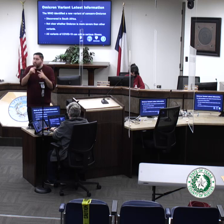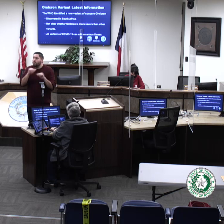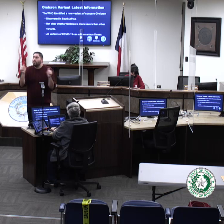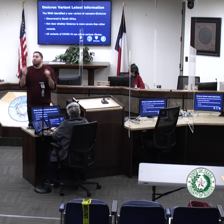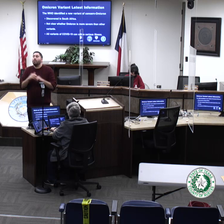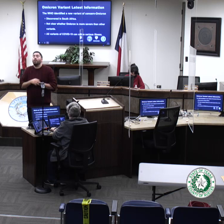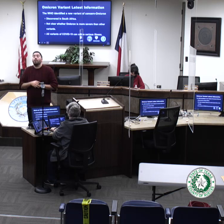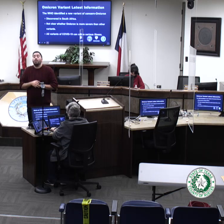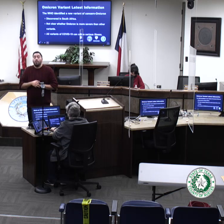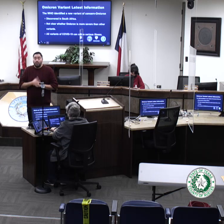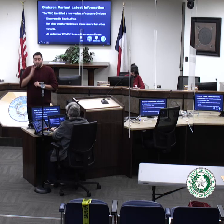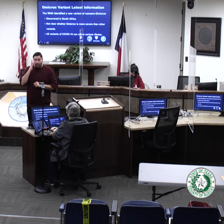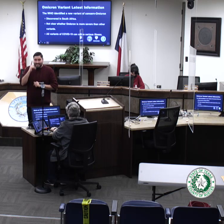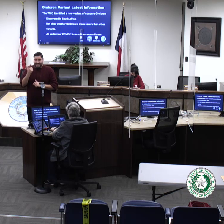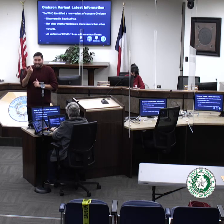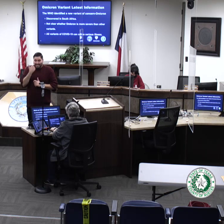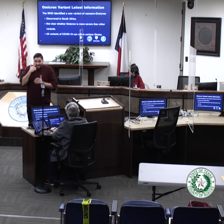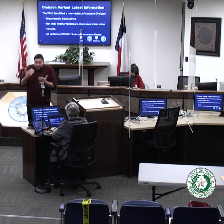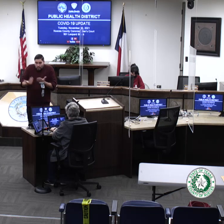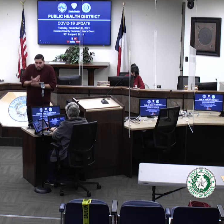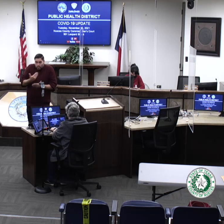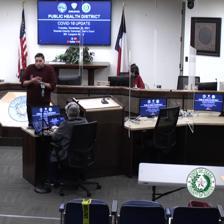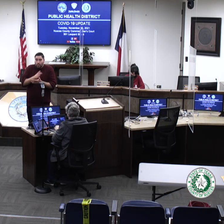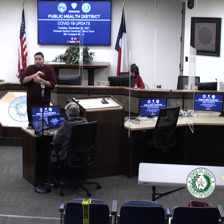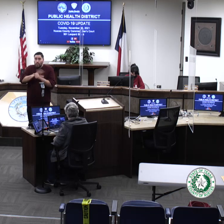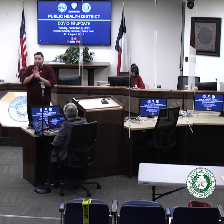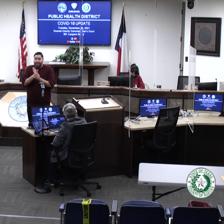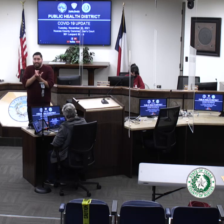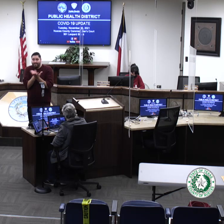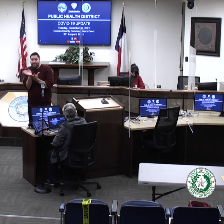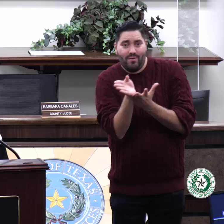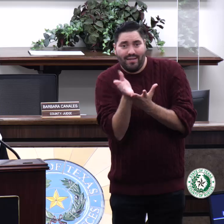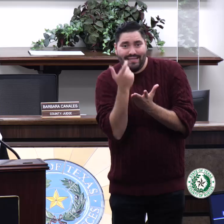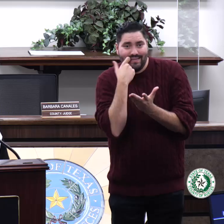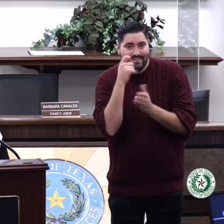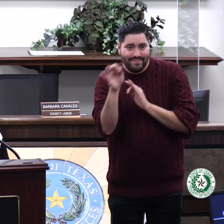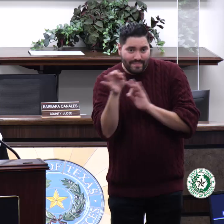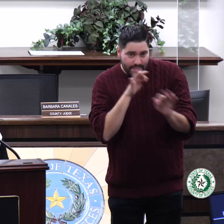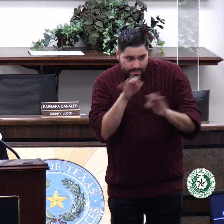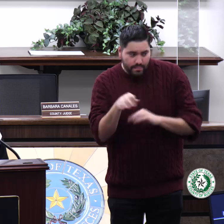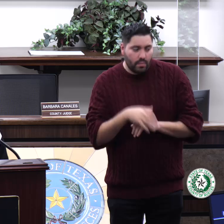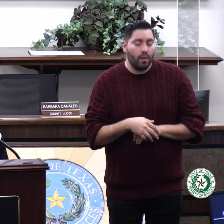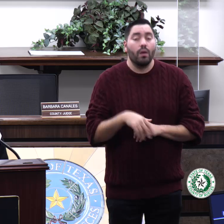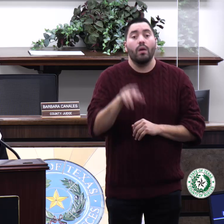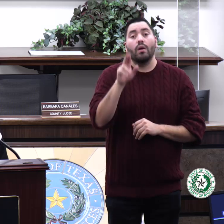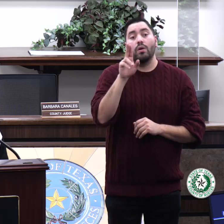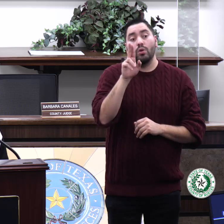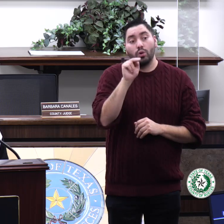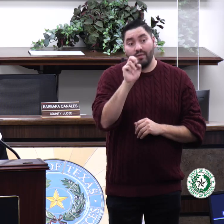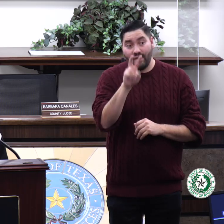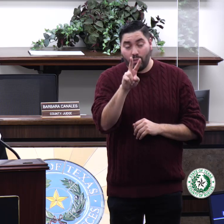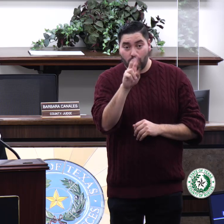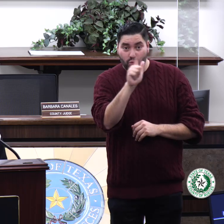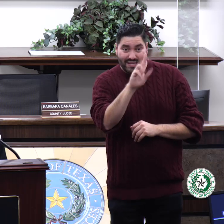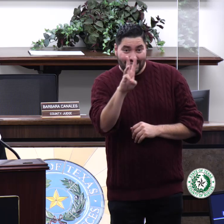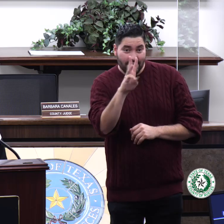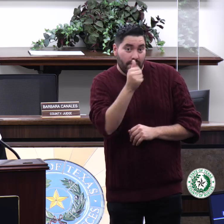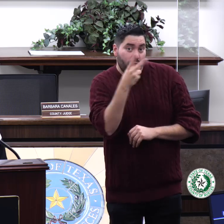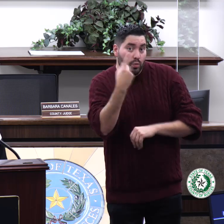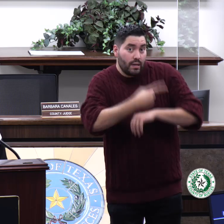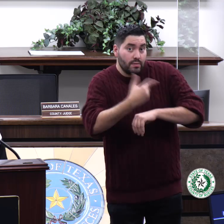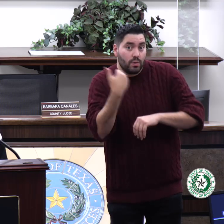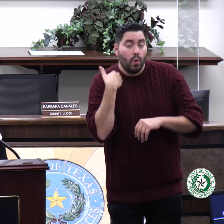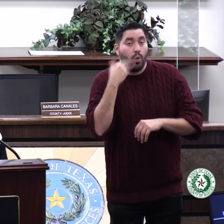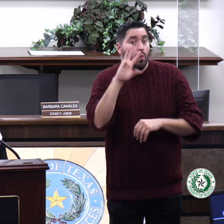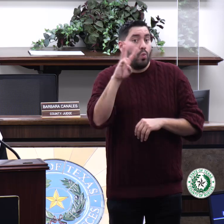the discovery of a new COVID-19 variant, as was just explained. On November 26, just a few days ago, the World